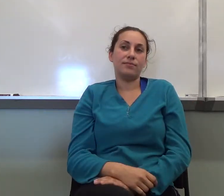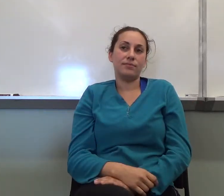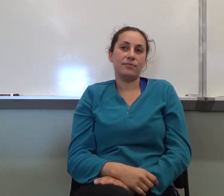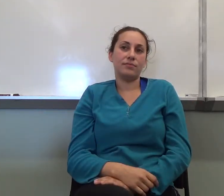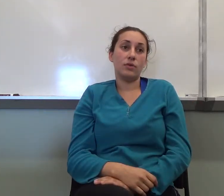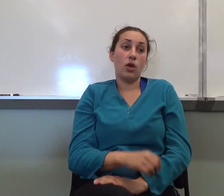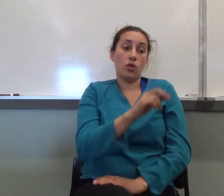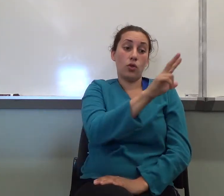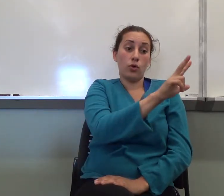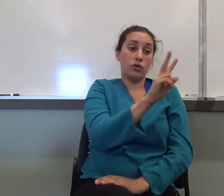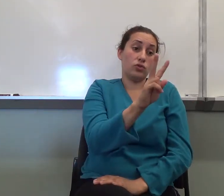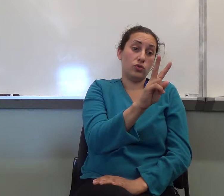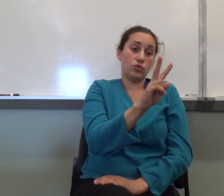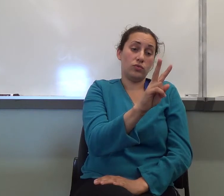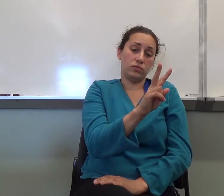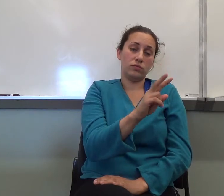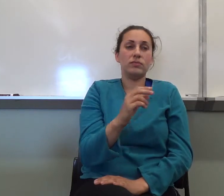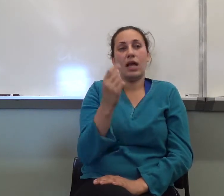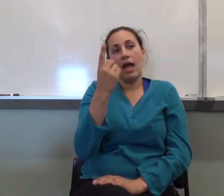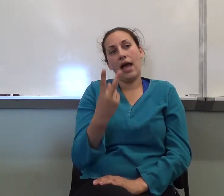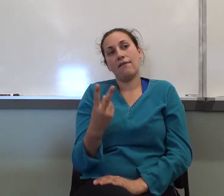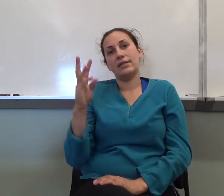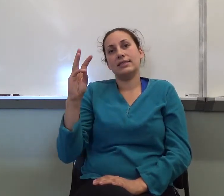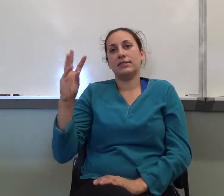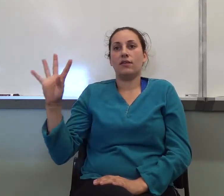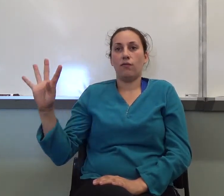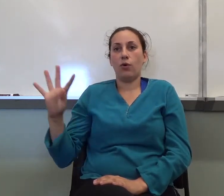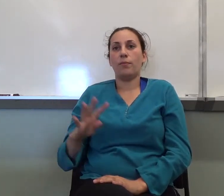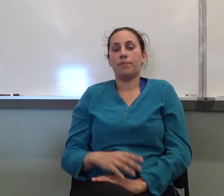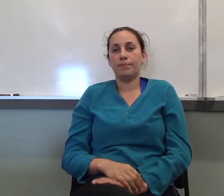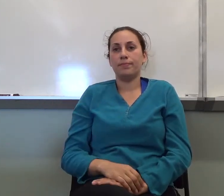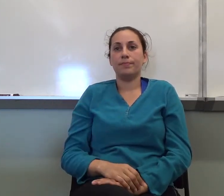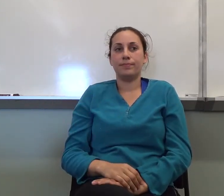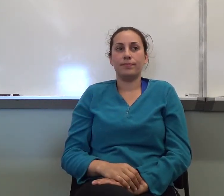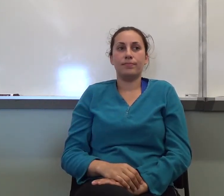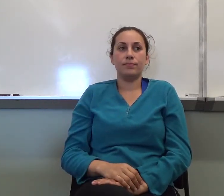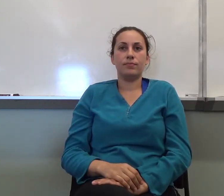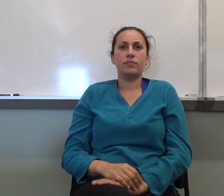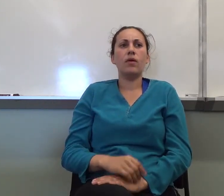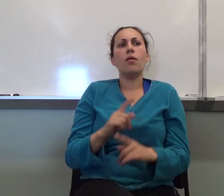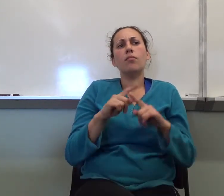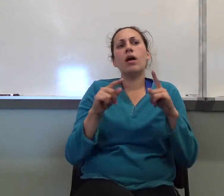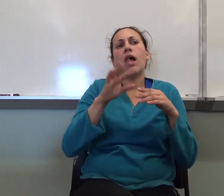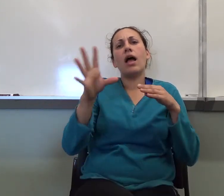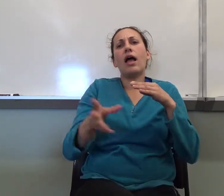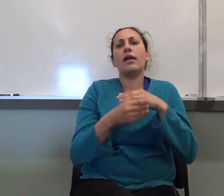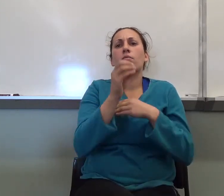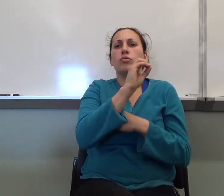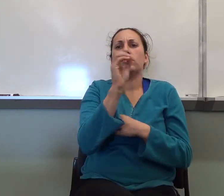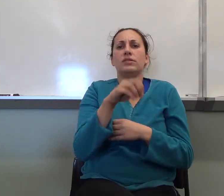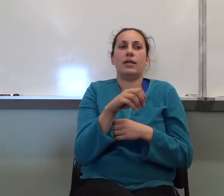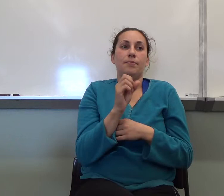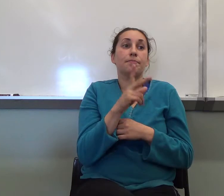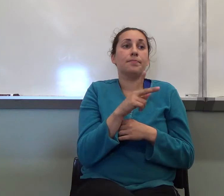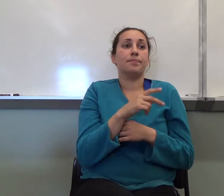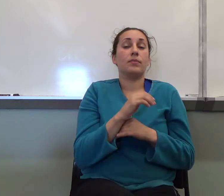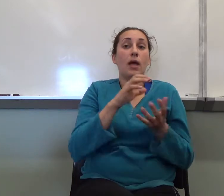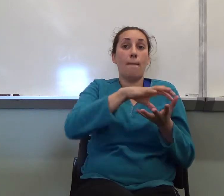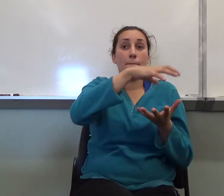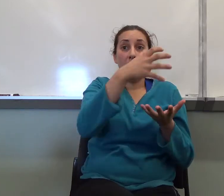is half of 64, so it does make sense. But let's put it in the percent proportion mode. The amount, again, the amount is going to